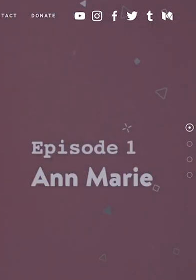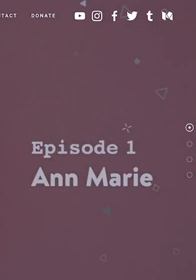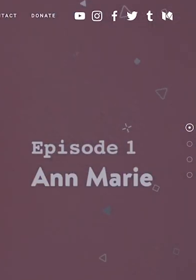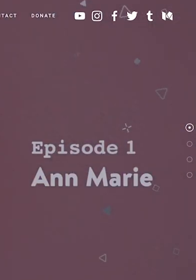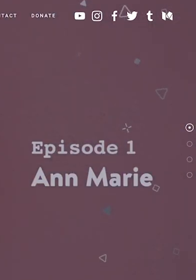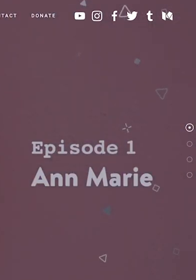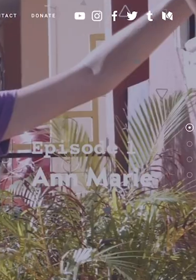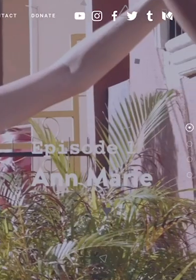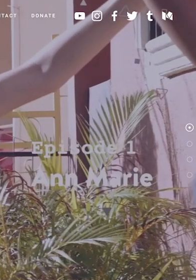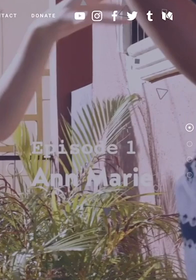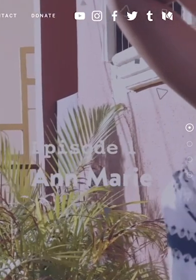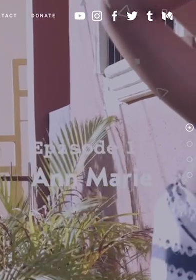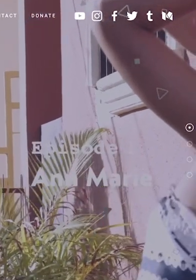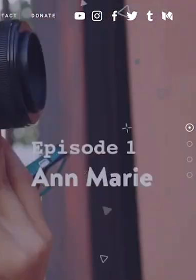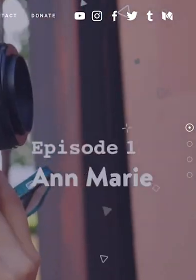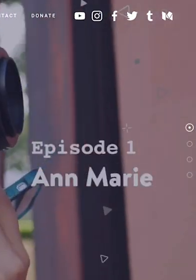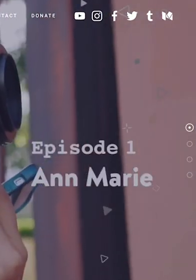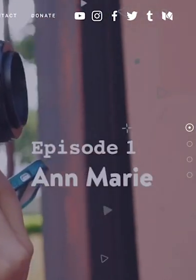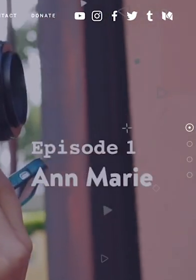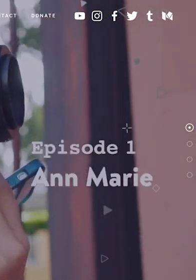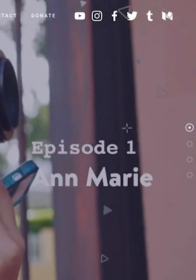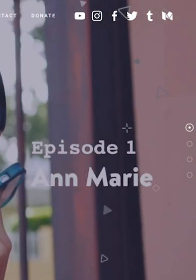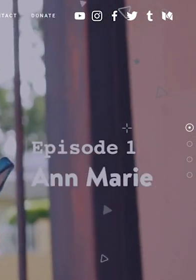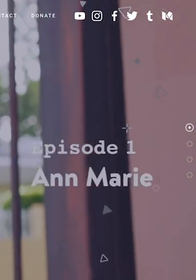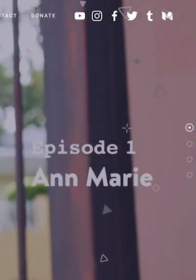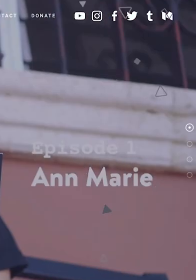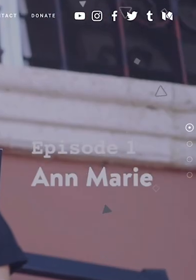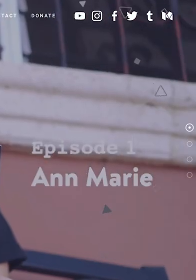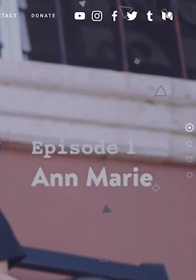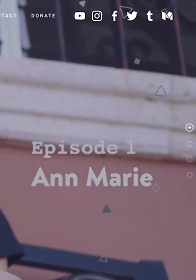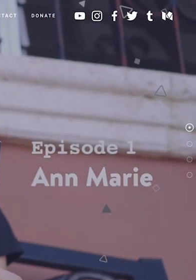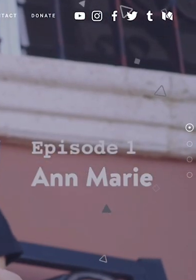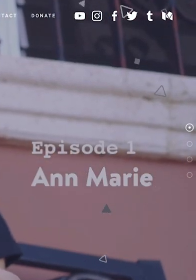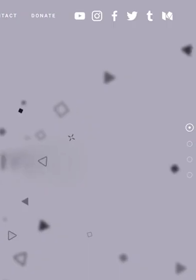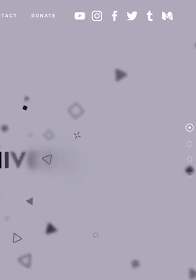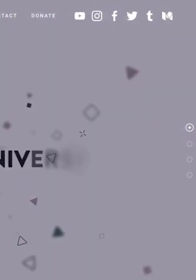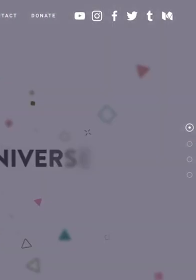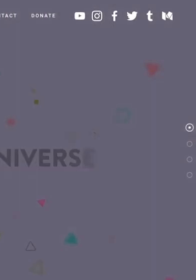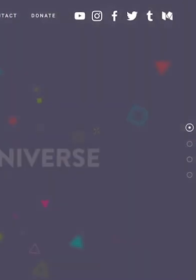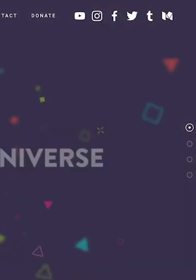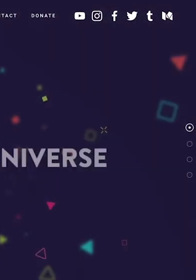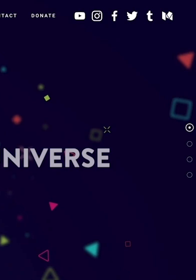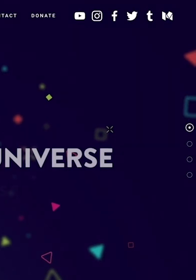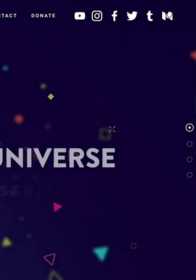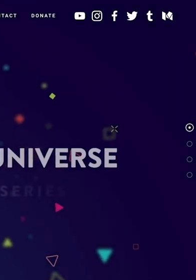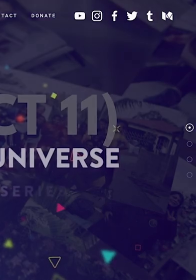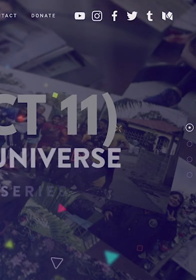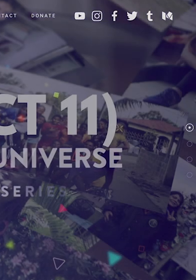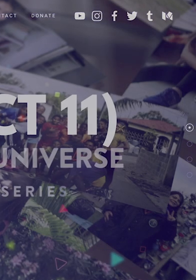So season two is coming out on October 11th. And that is next, how many weeks? 2 weeks from now? I don't